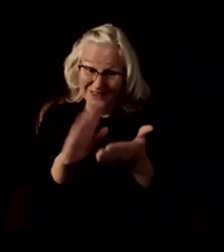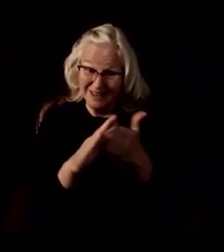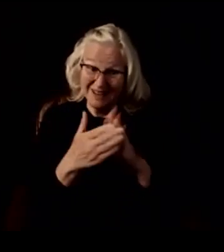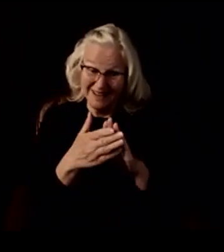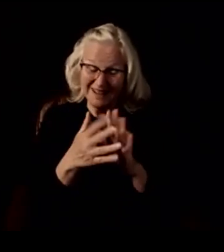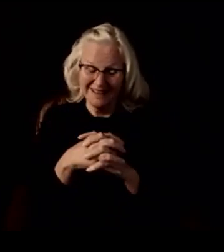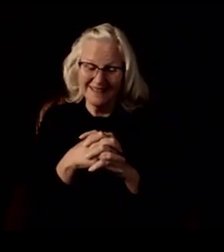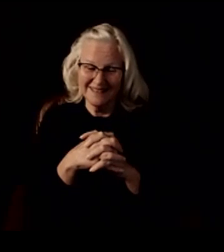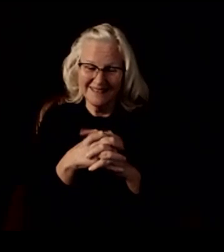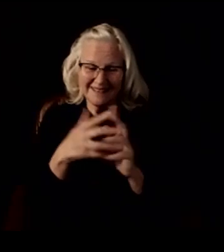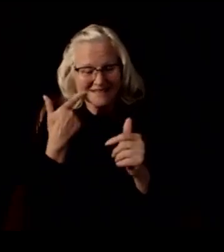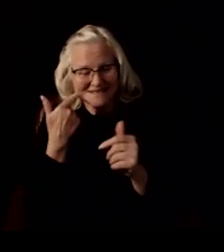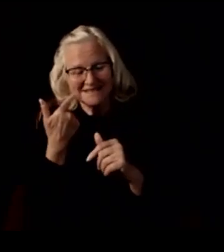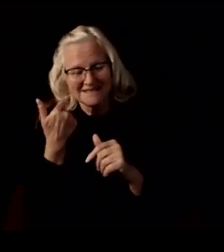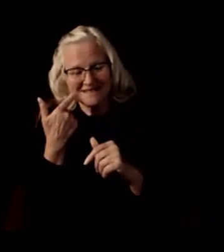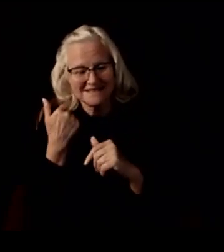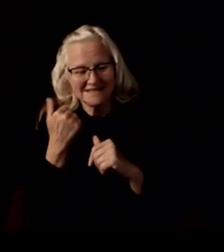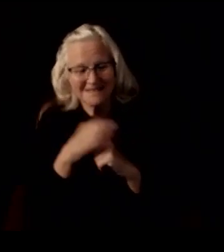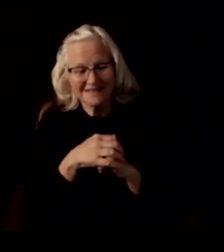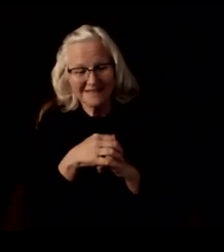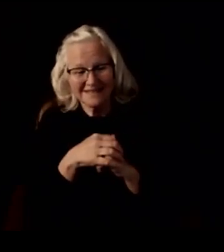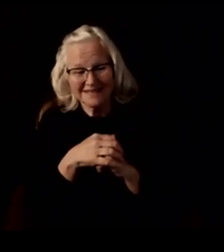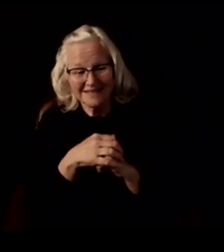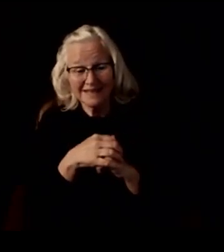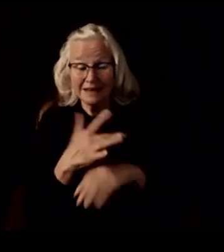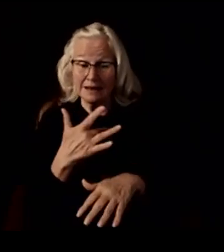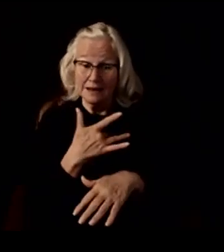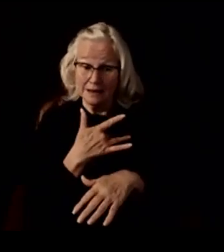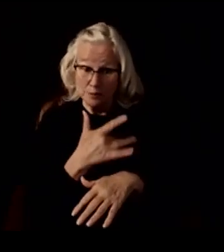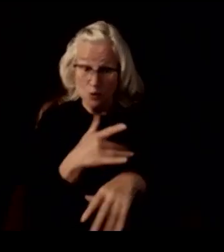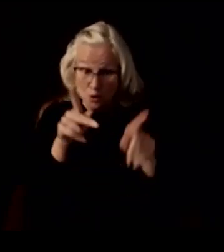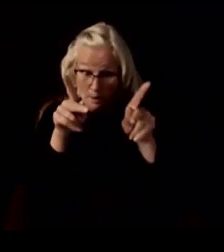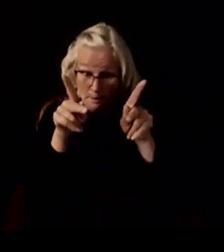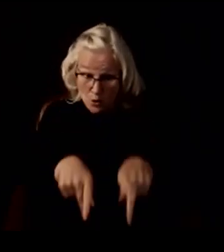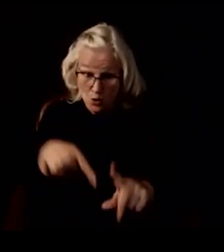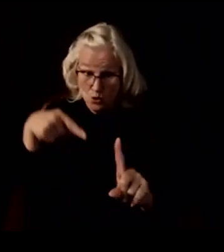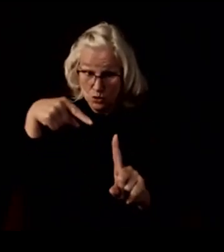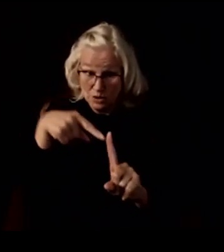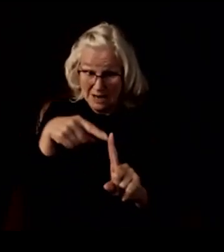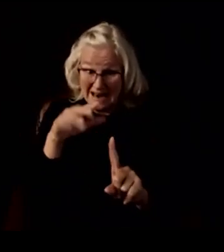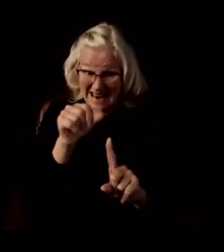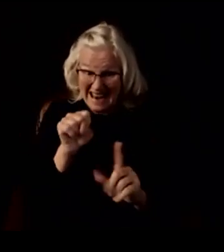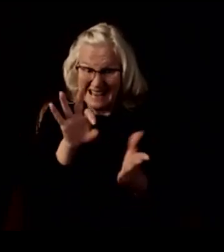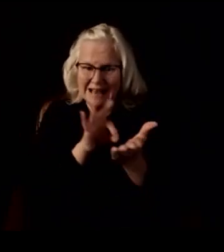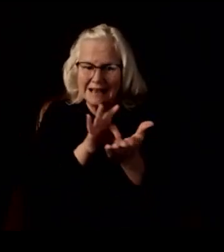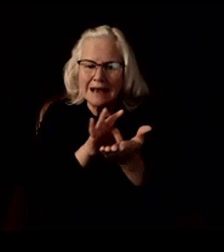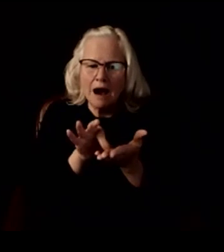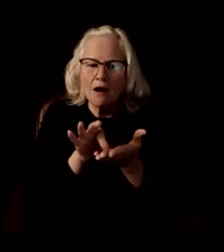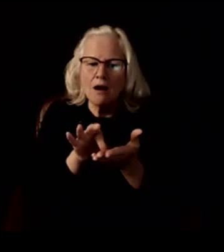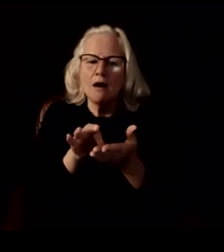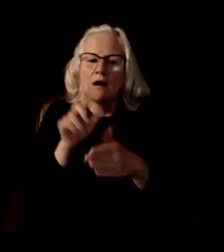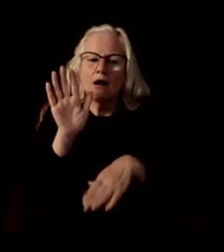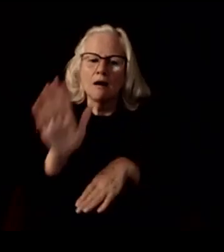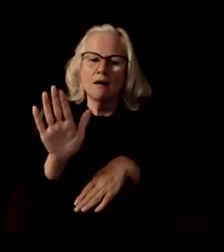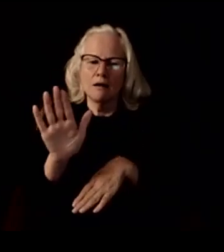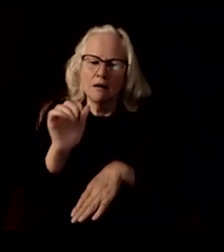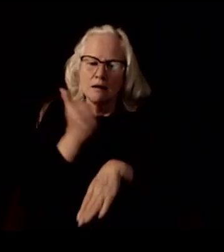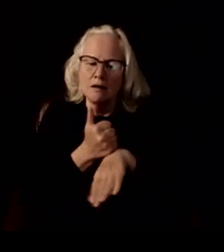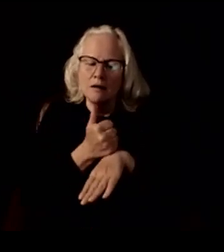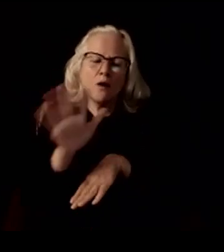Generally, a person's case is counted with their permanent residence. However, we